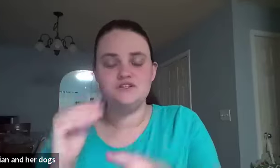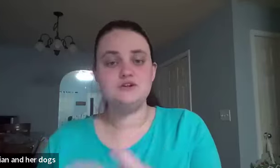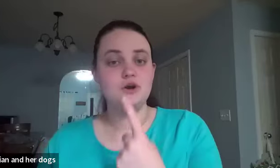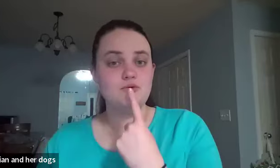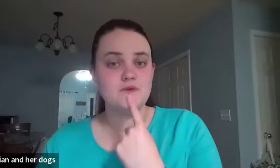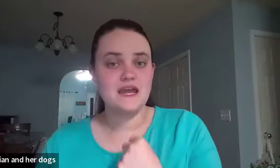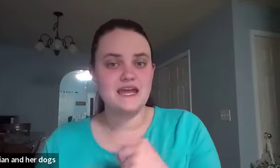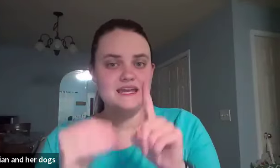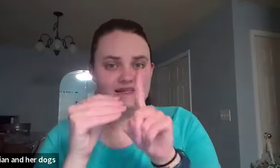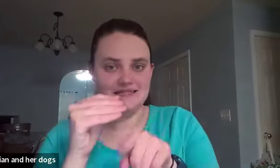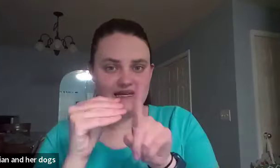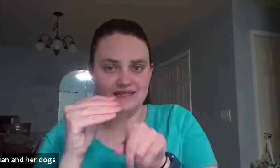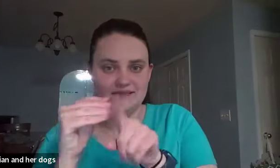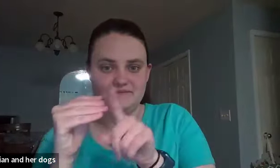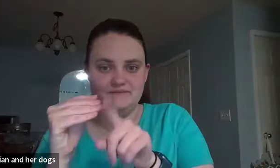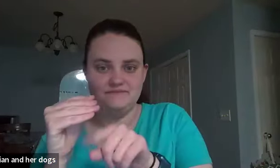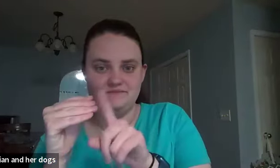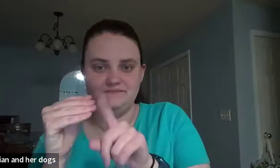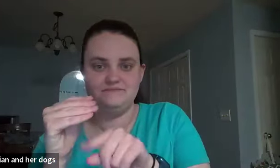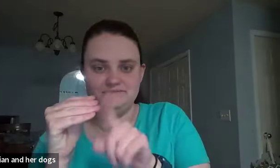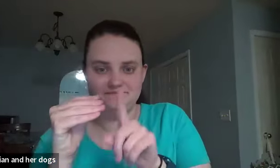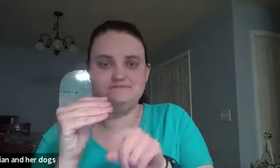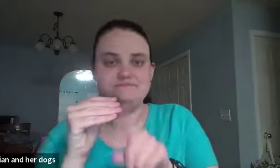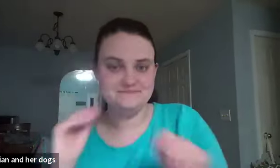So you go red, slice.